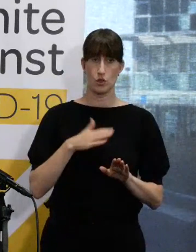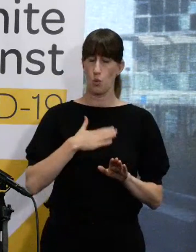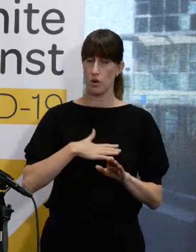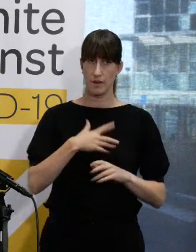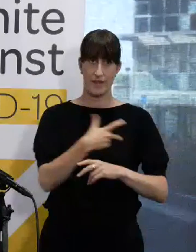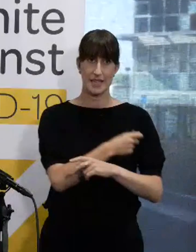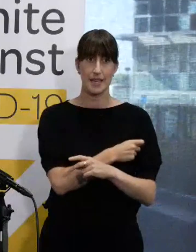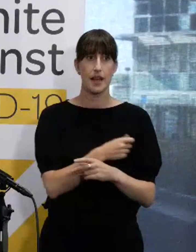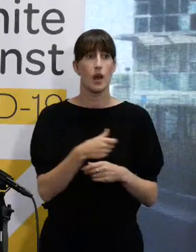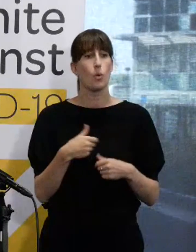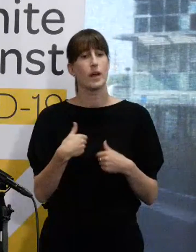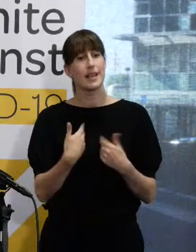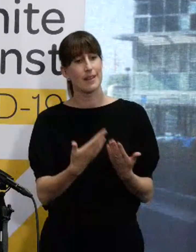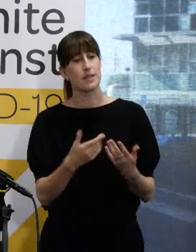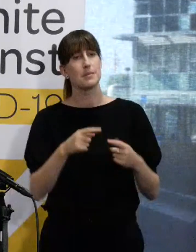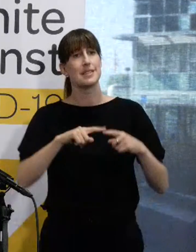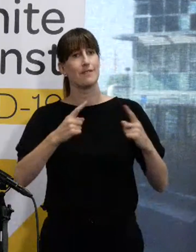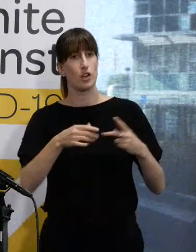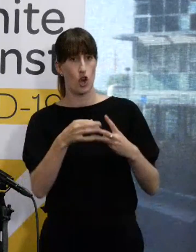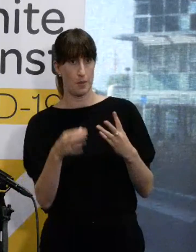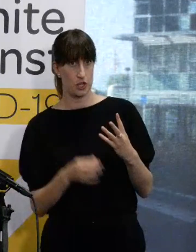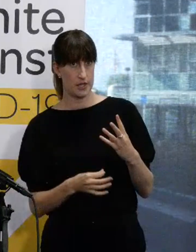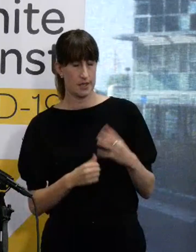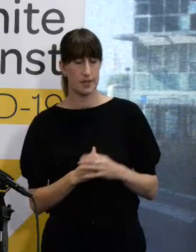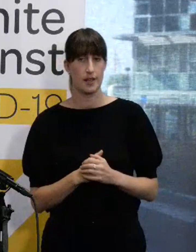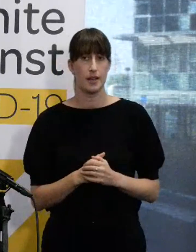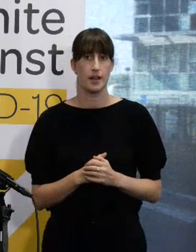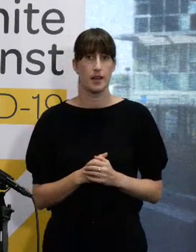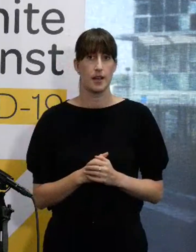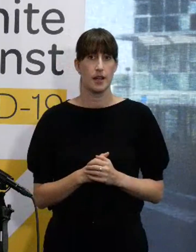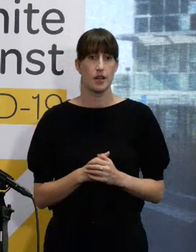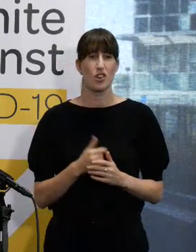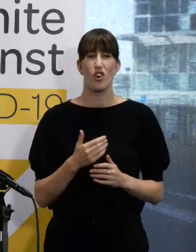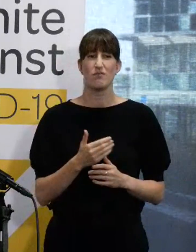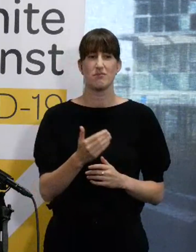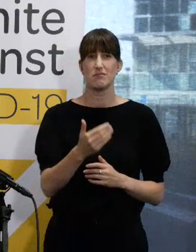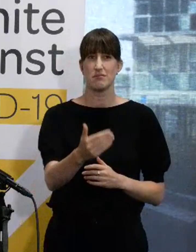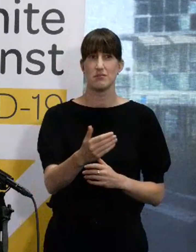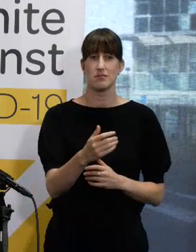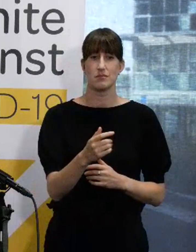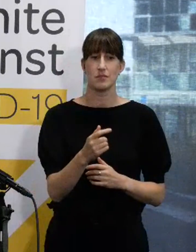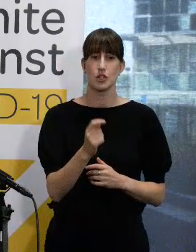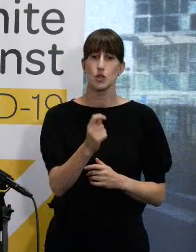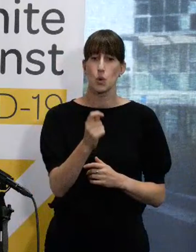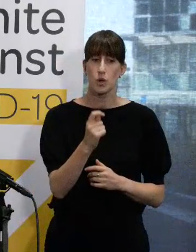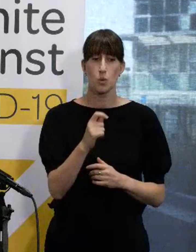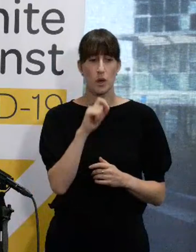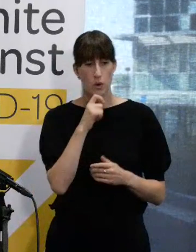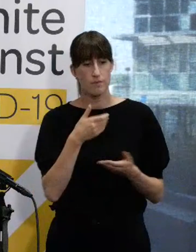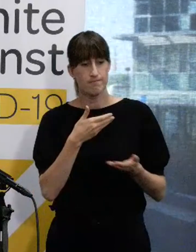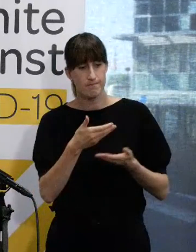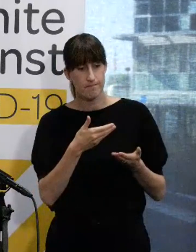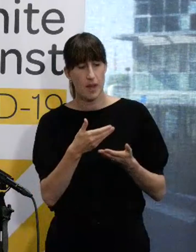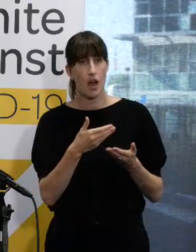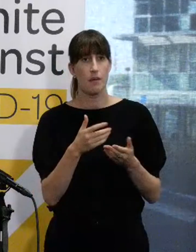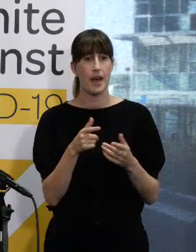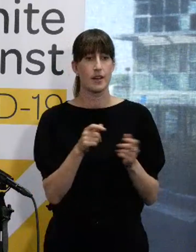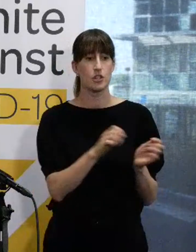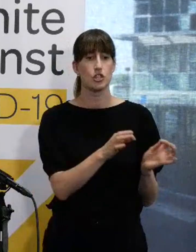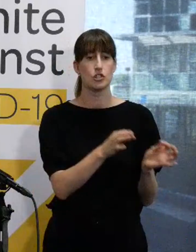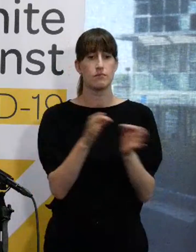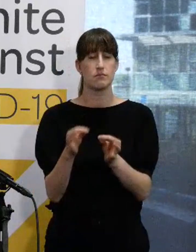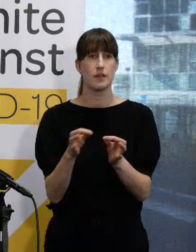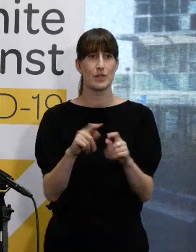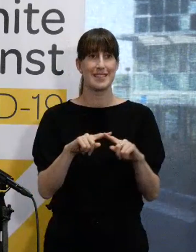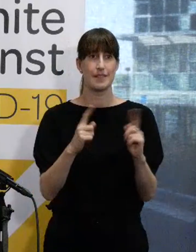as time goes by, not today or not last week, but over the coming weeks, to have a discussion with them about options for redeployment. As